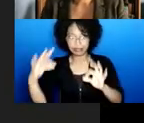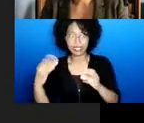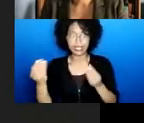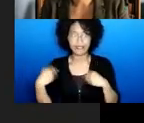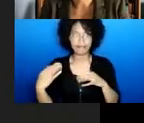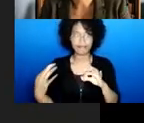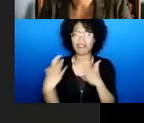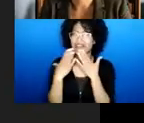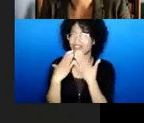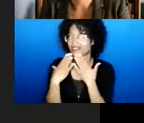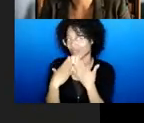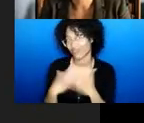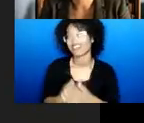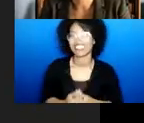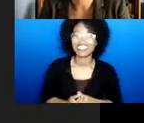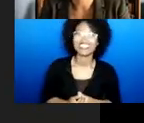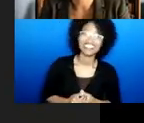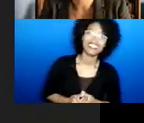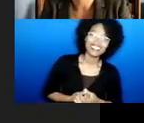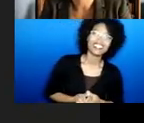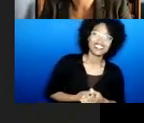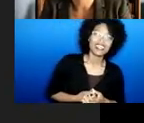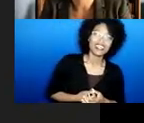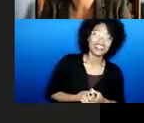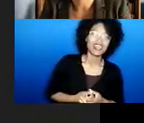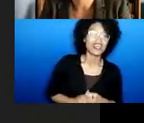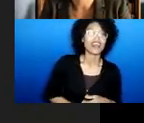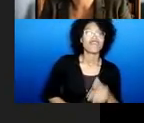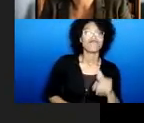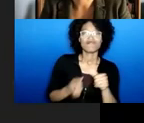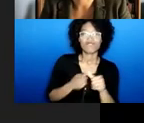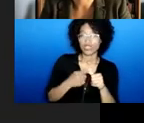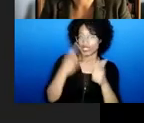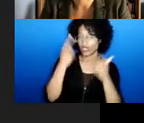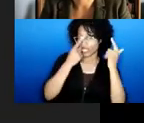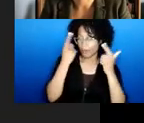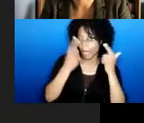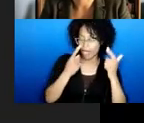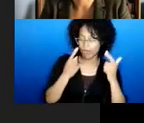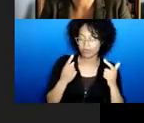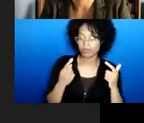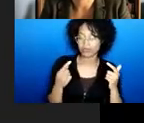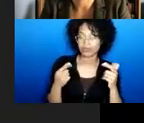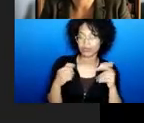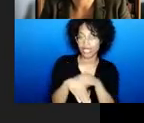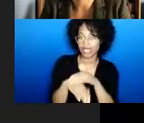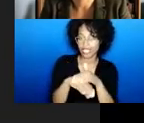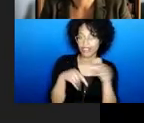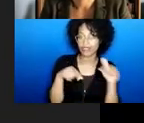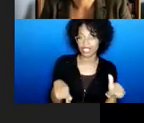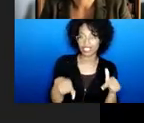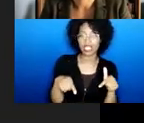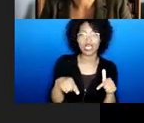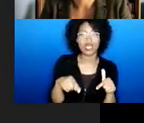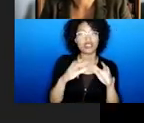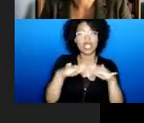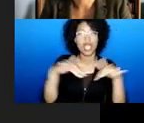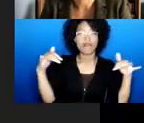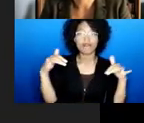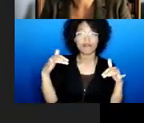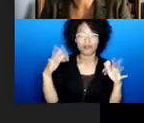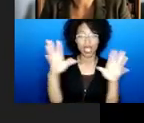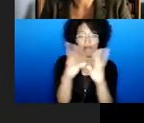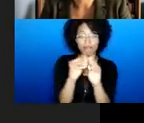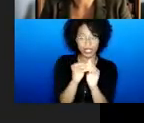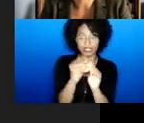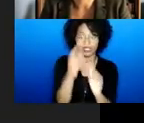So first and foremost, we need to be thinking about access at this conference for our colleagues with disabilities. But I also think when